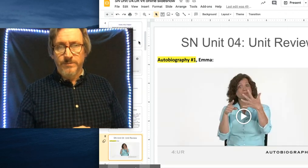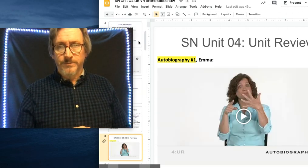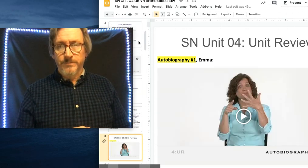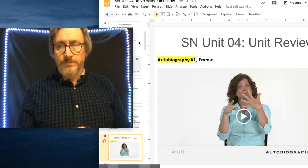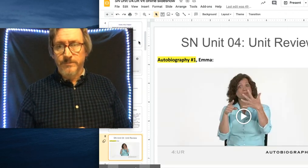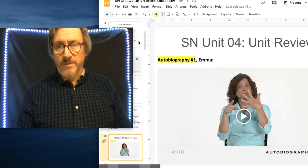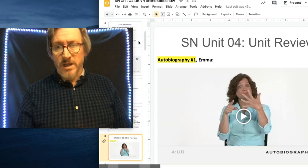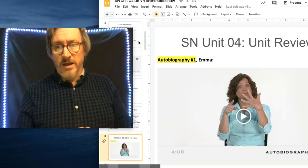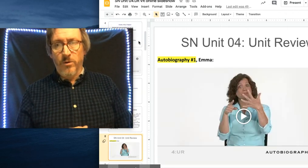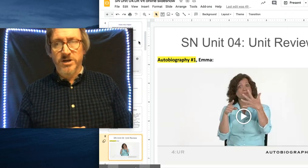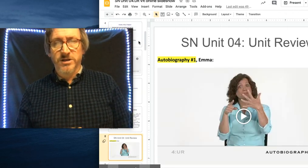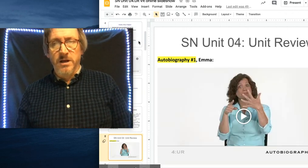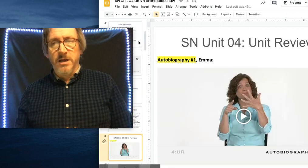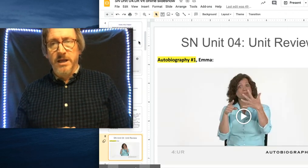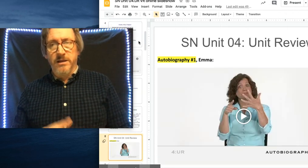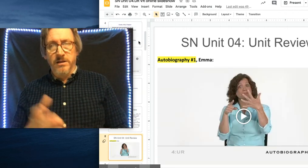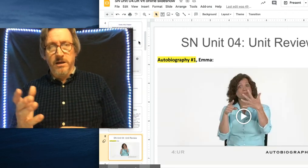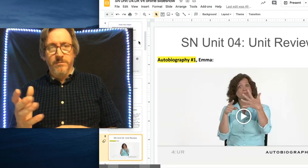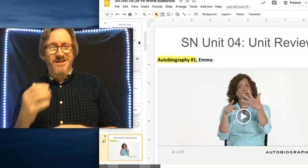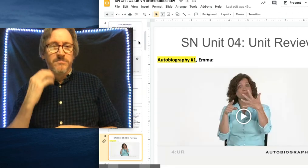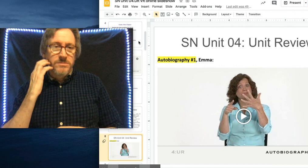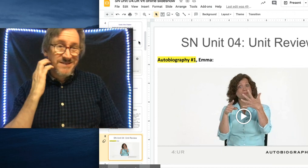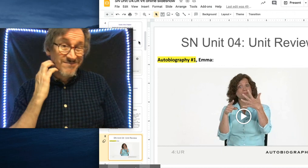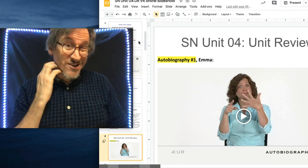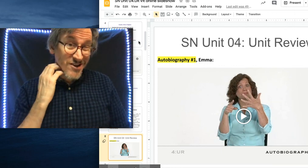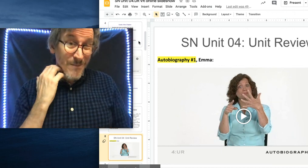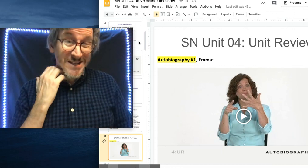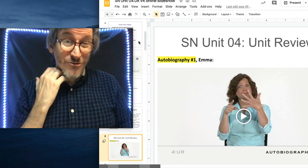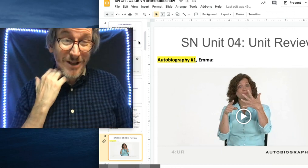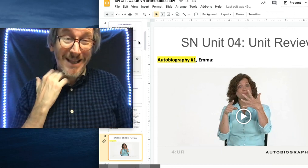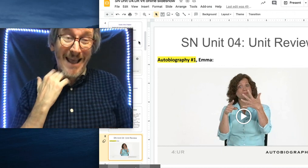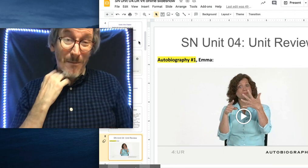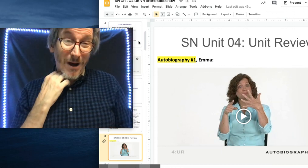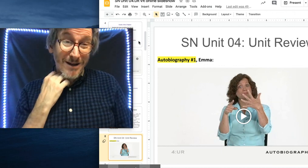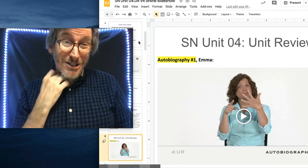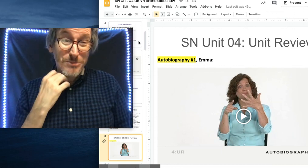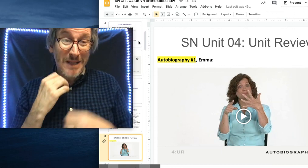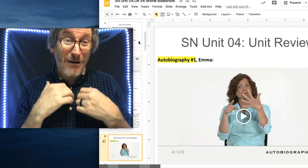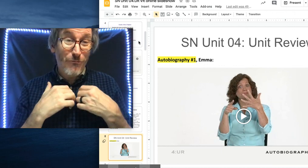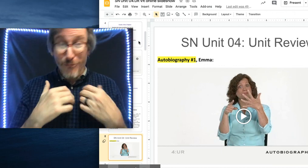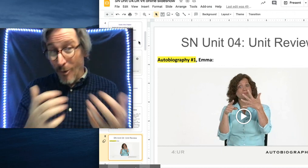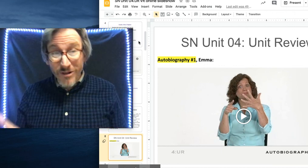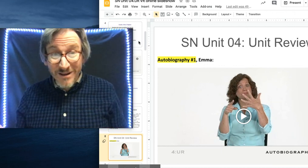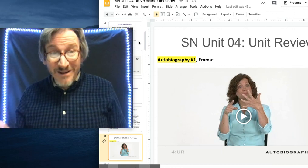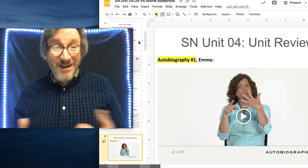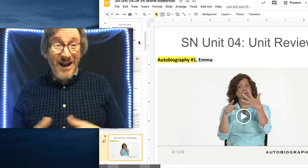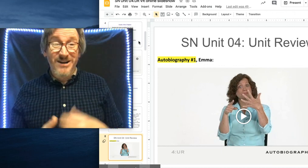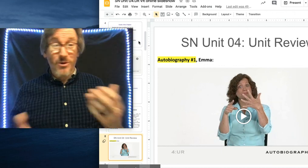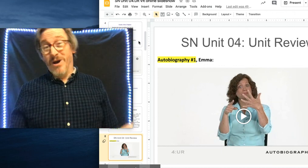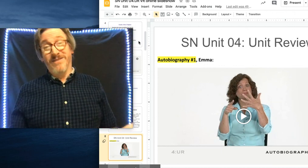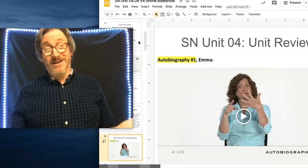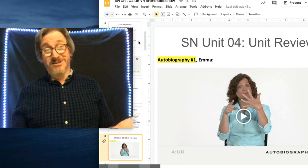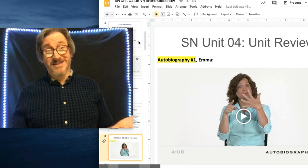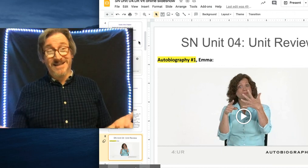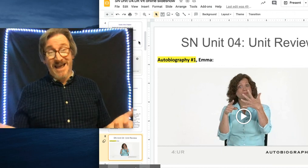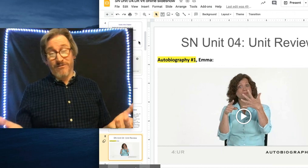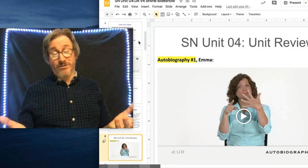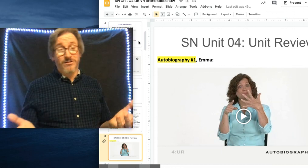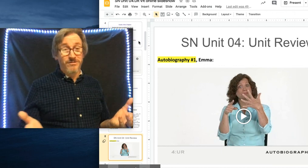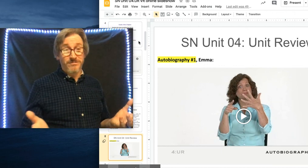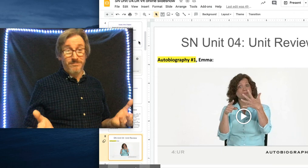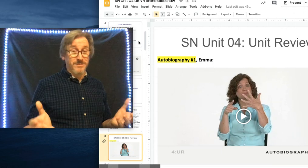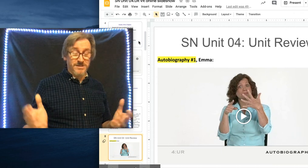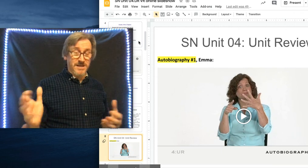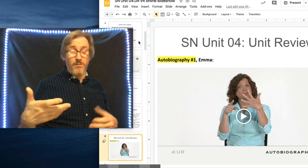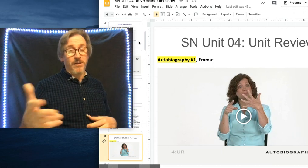video. And watch. Her name isn't really Emma. She's playing a role. I don't know why they just didn't have